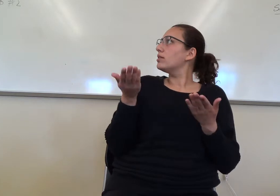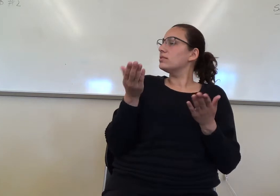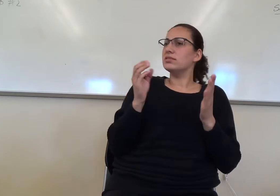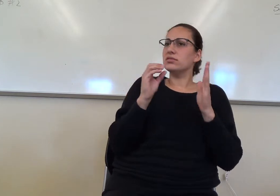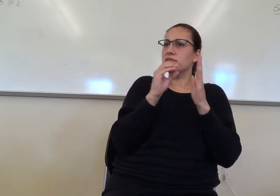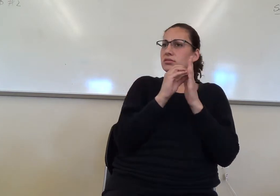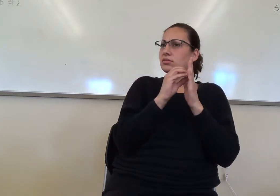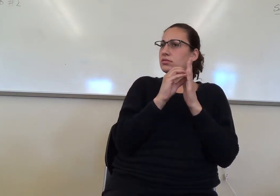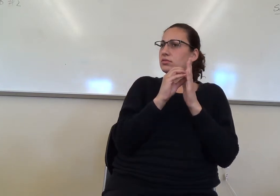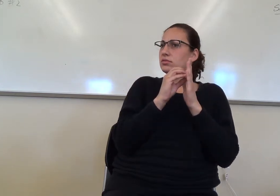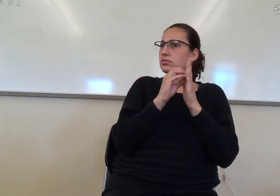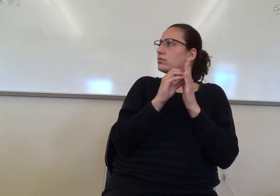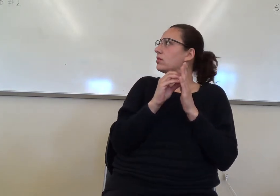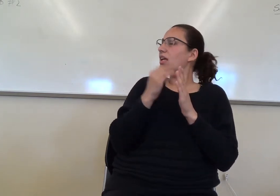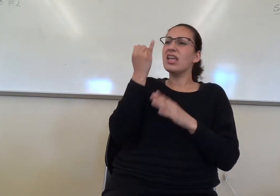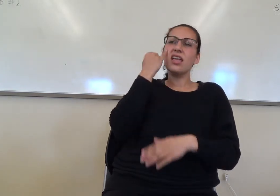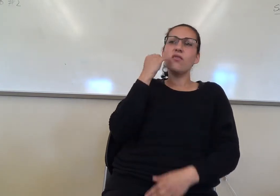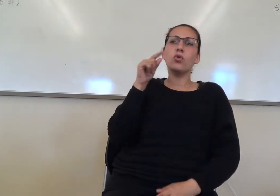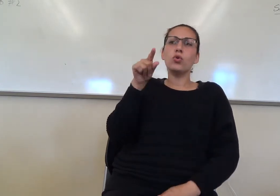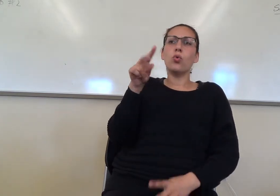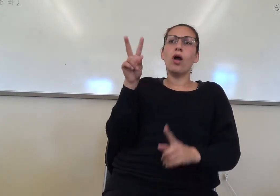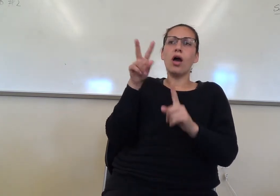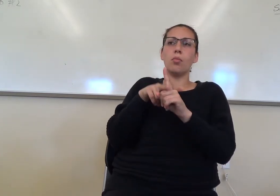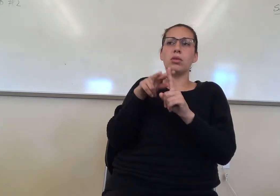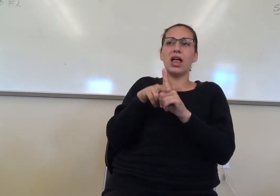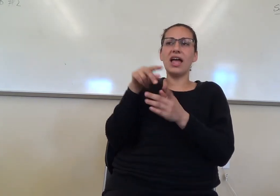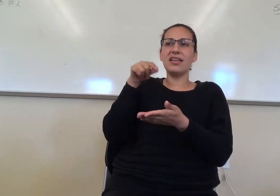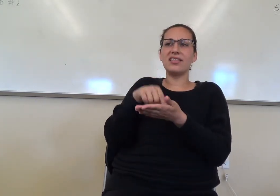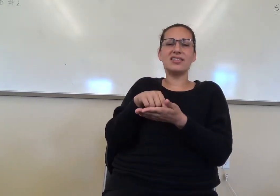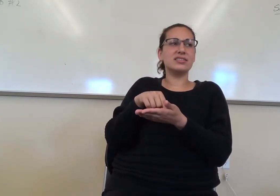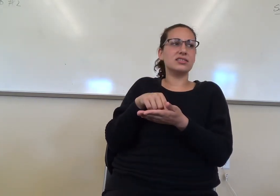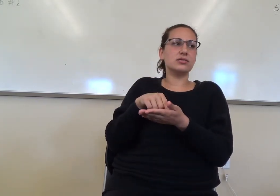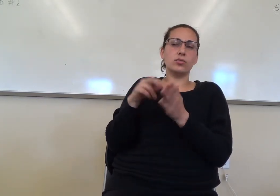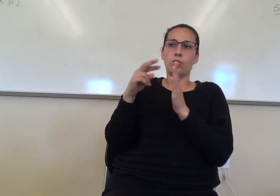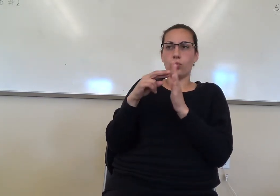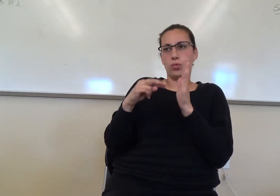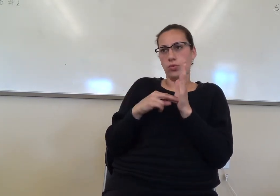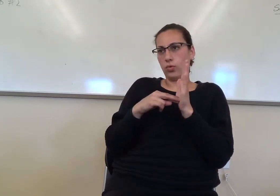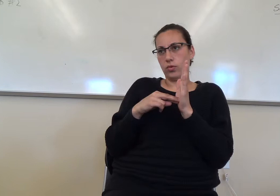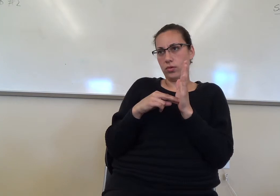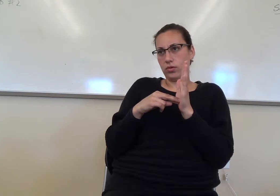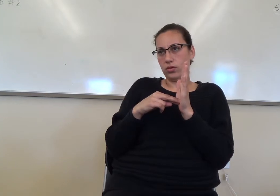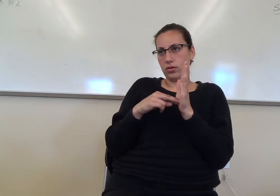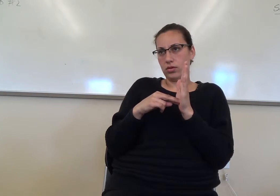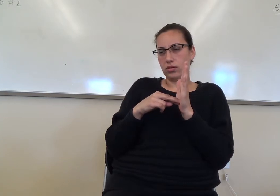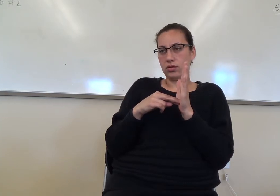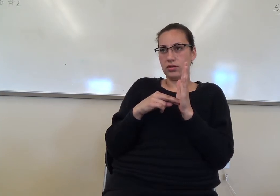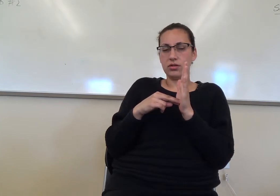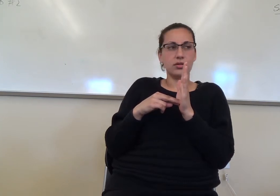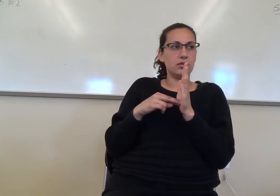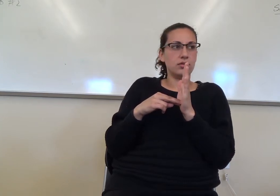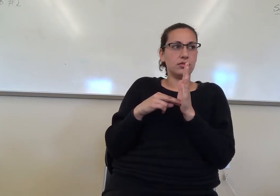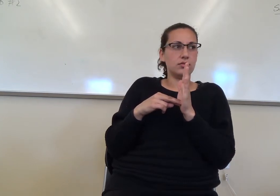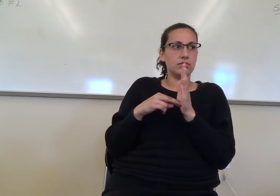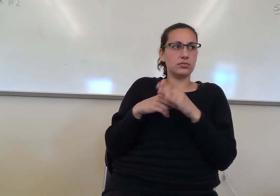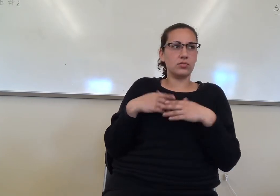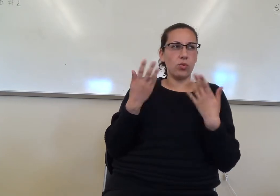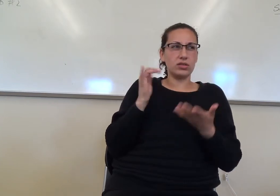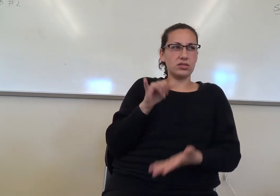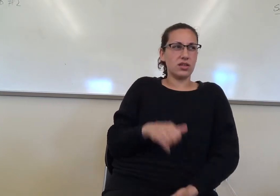you apply this principle, what would we call this section of the paragraph? This is the introduction.